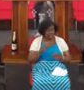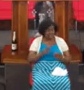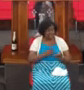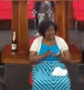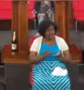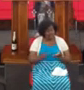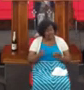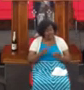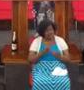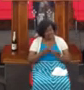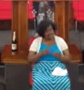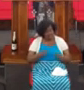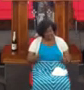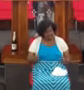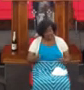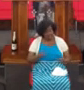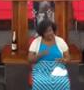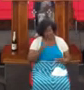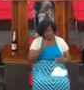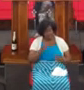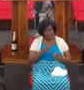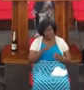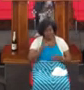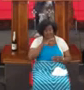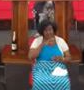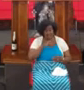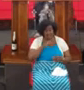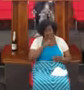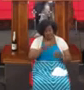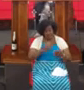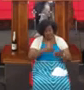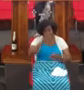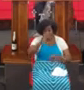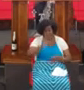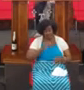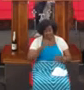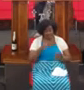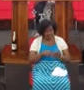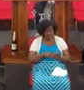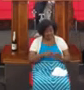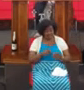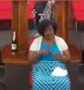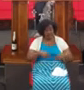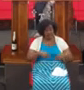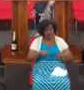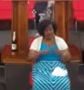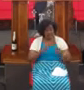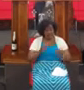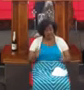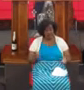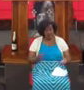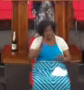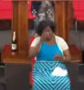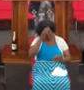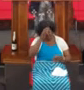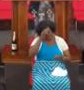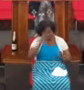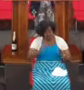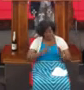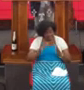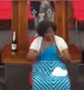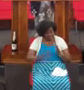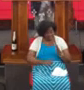religion, undefiled before God the Father says, to visit the fatherless and